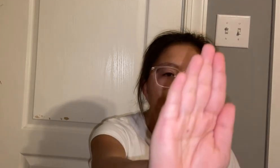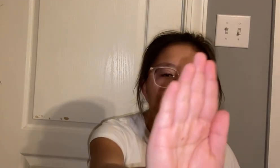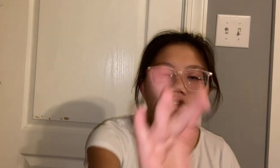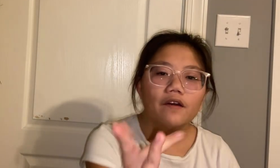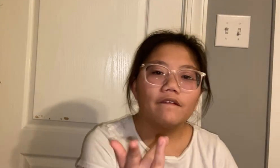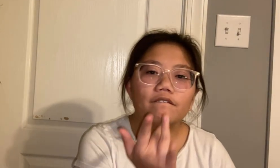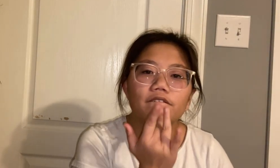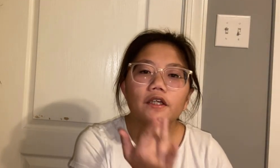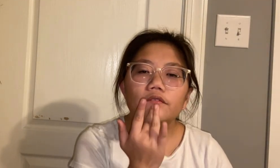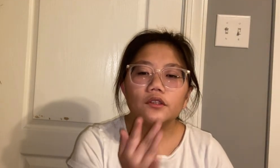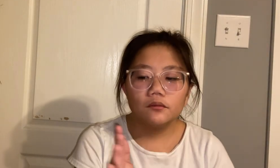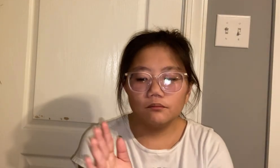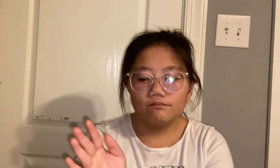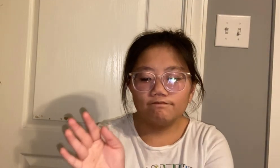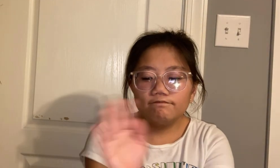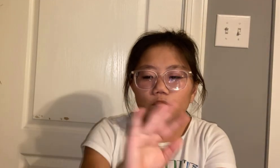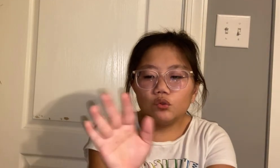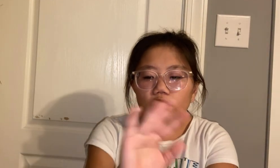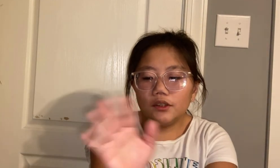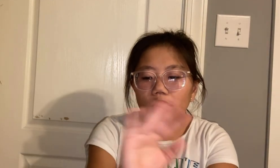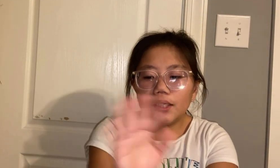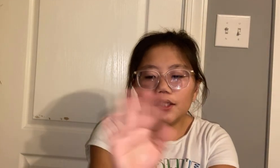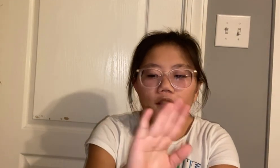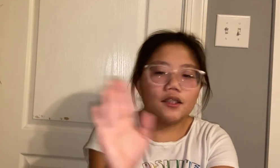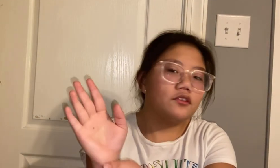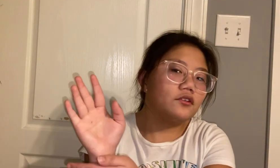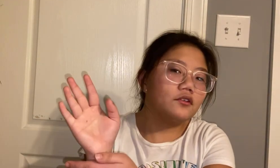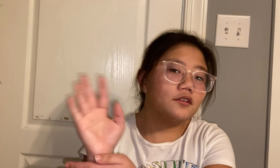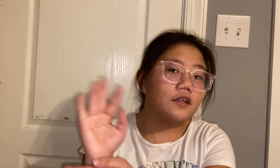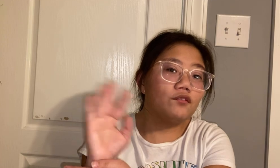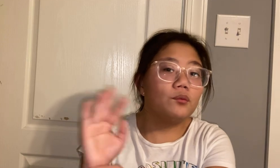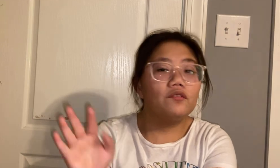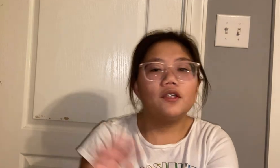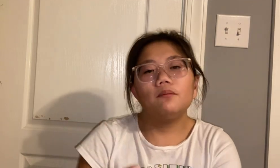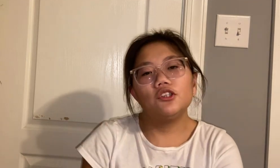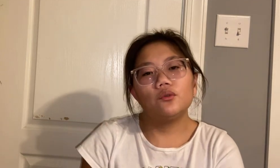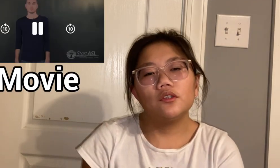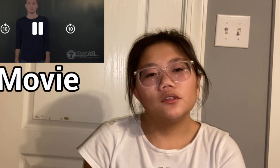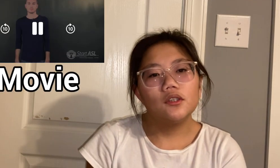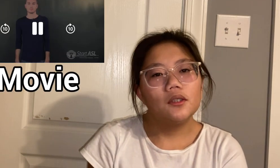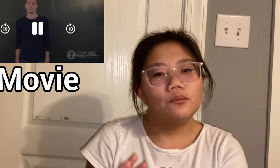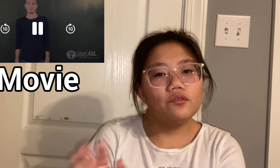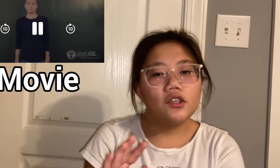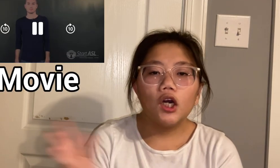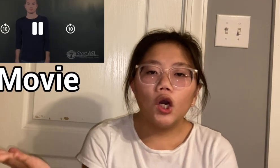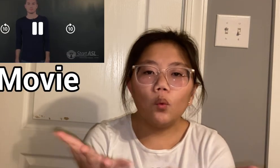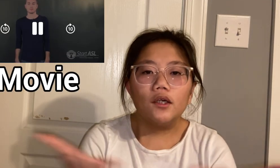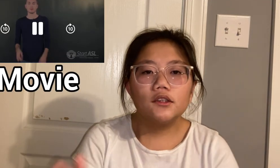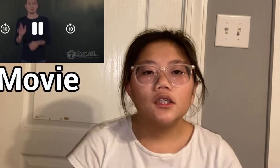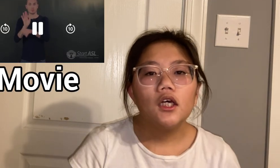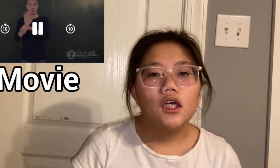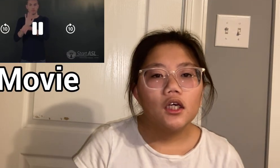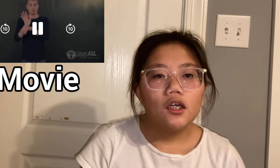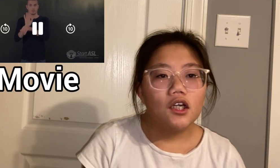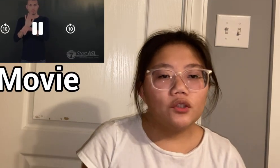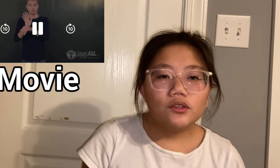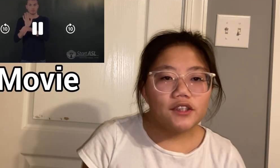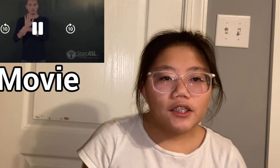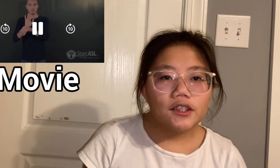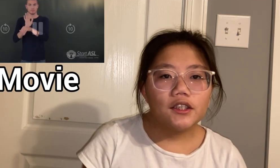your favorite movie i think that's the sign for movie i'm not sure movie what and you could say anything